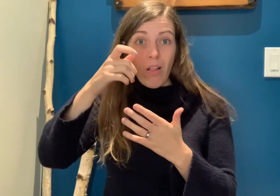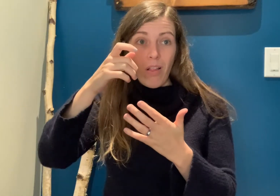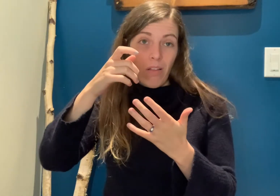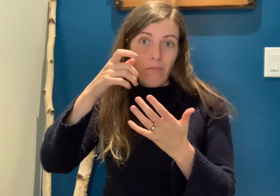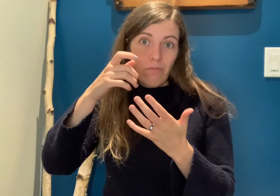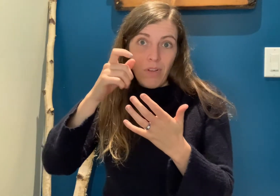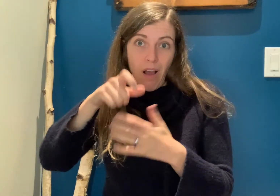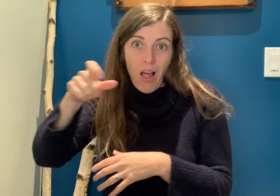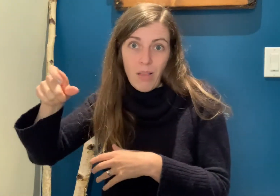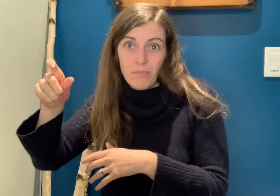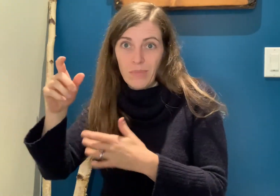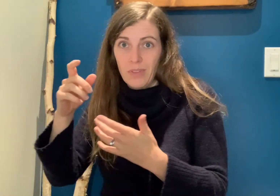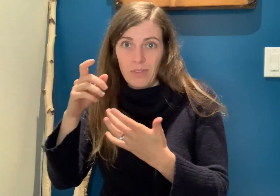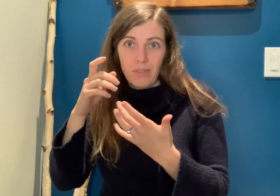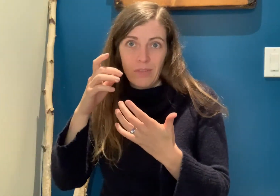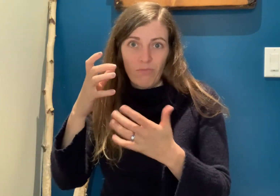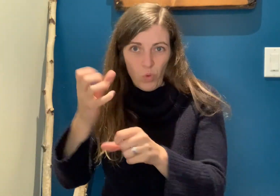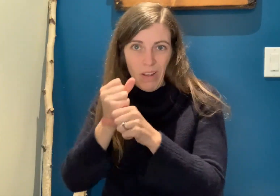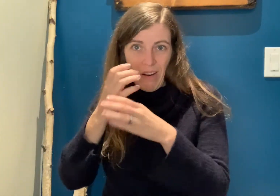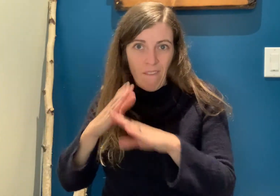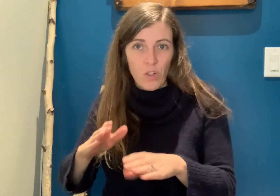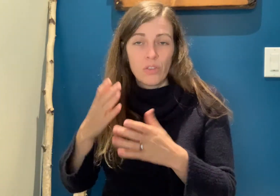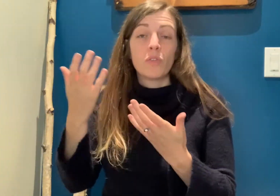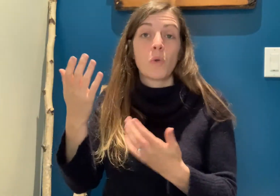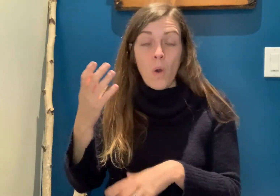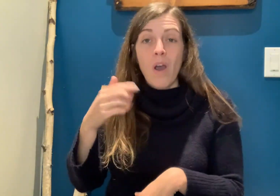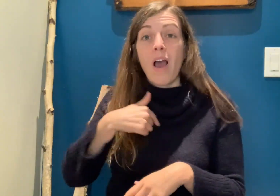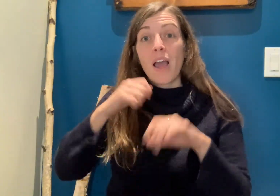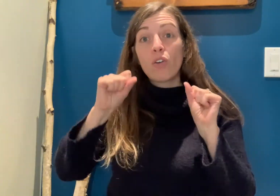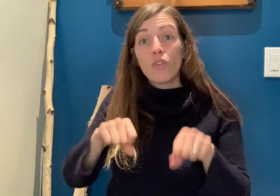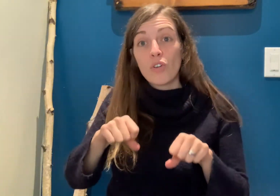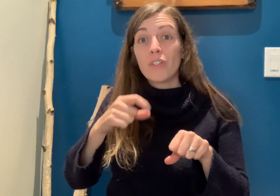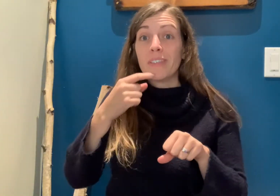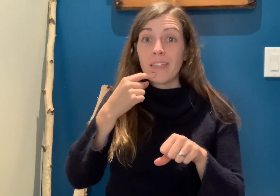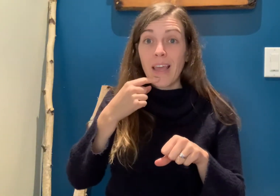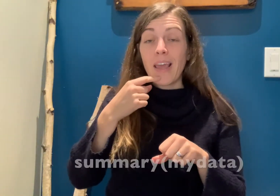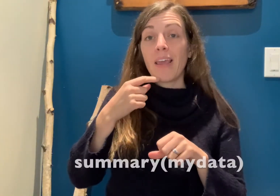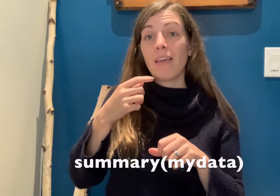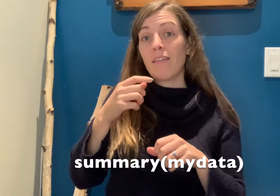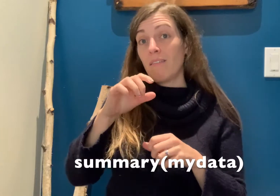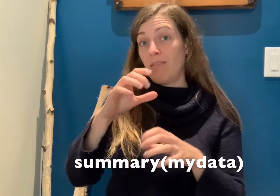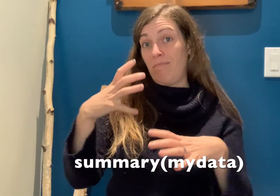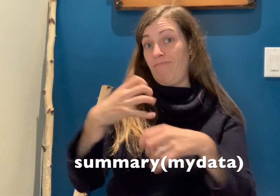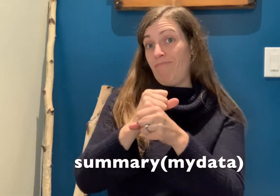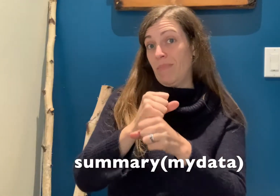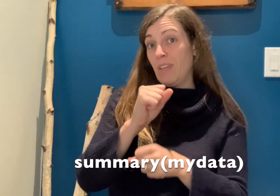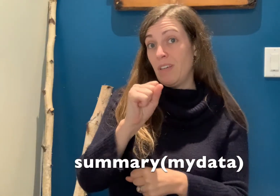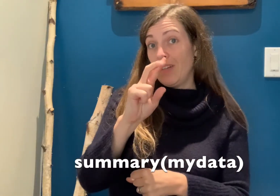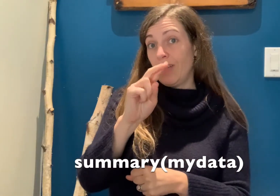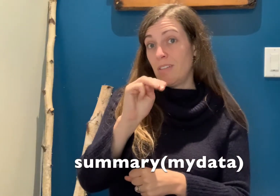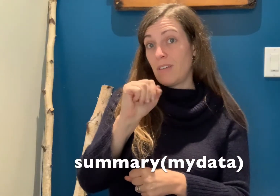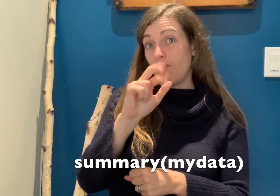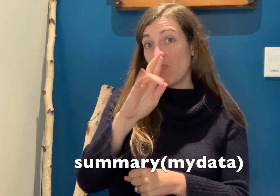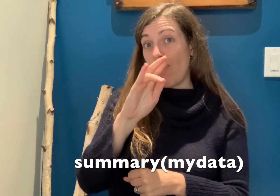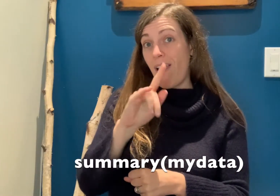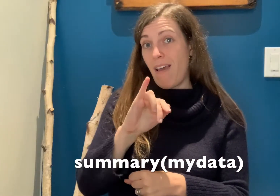get averages and descriptive information for all of the columns that makes sense to calculate